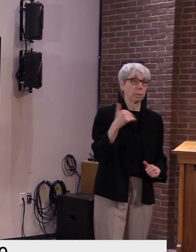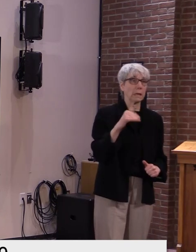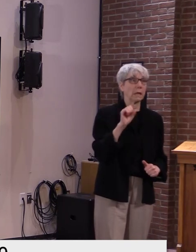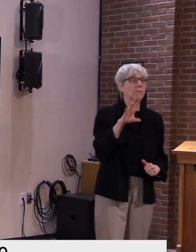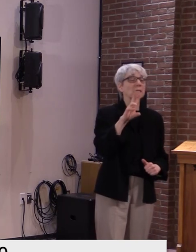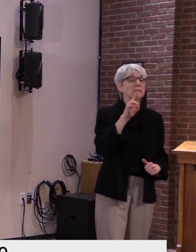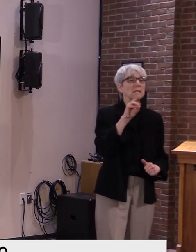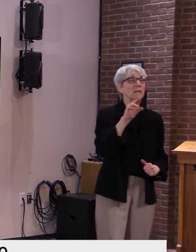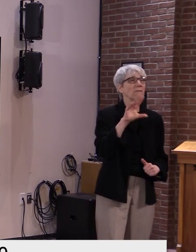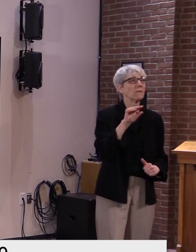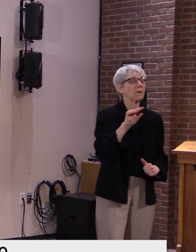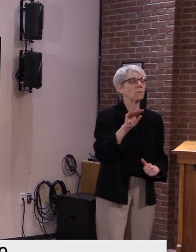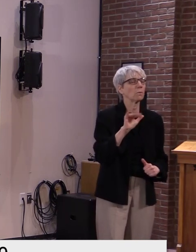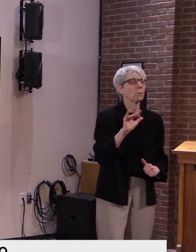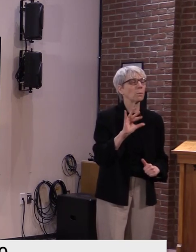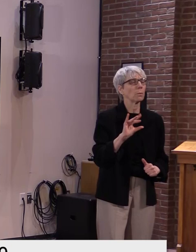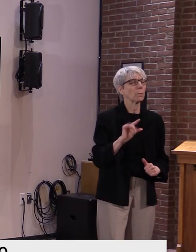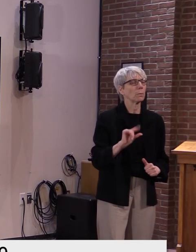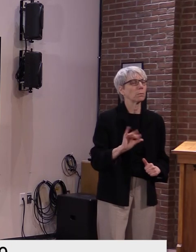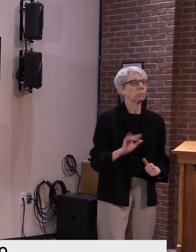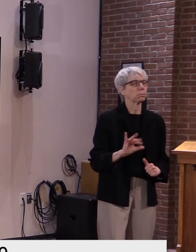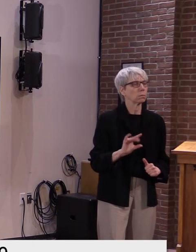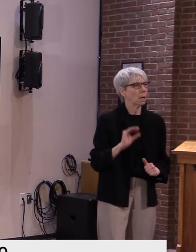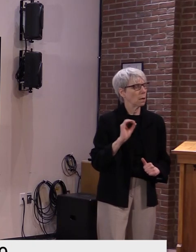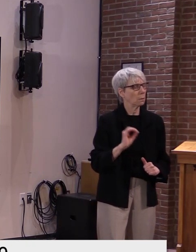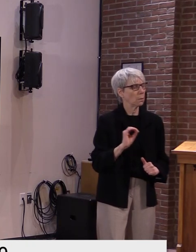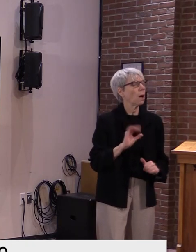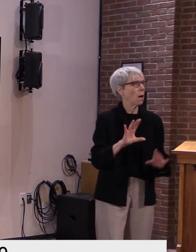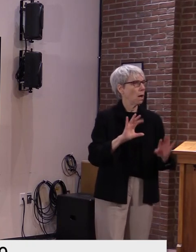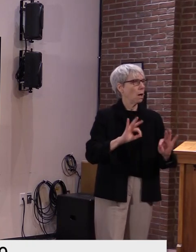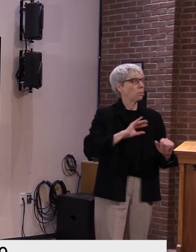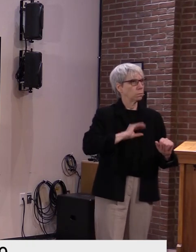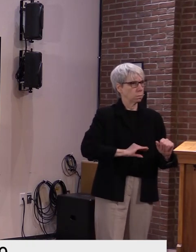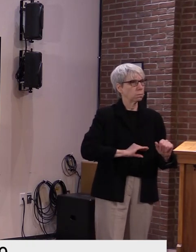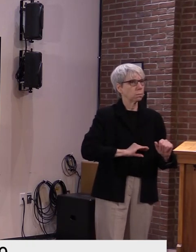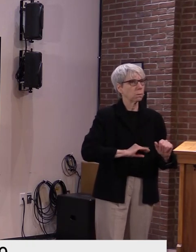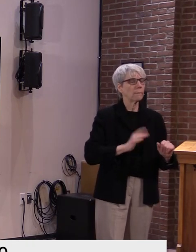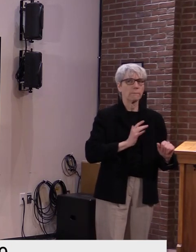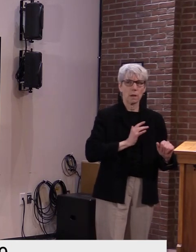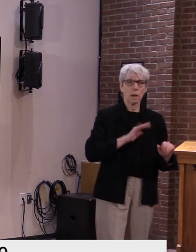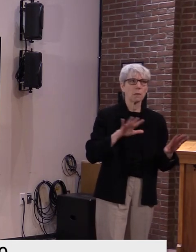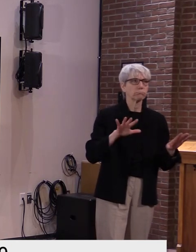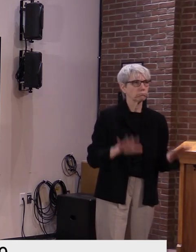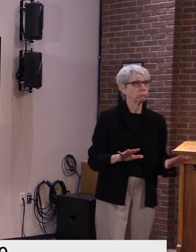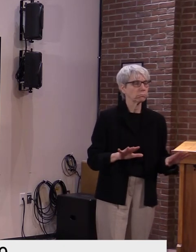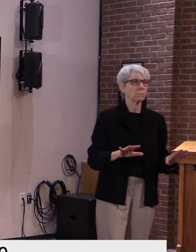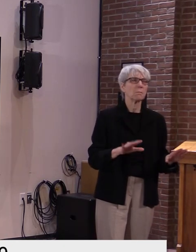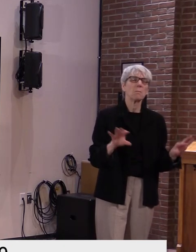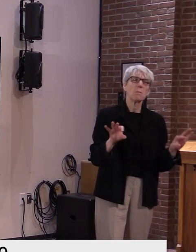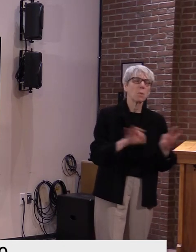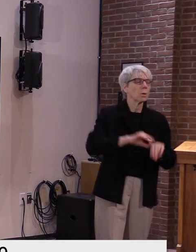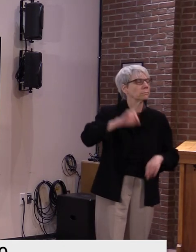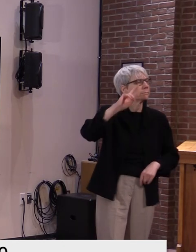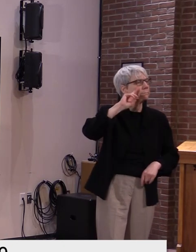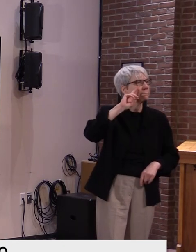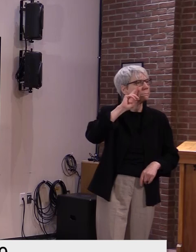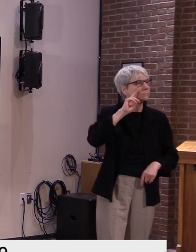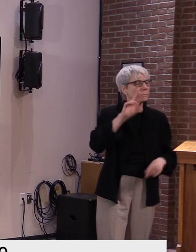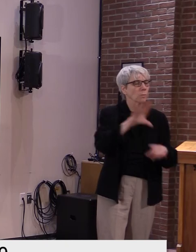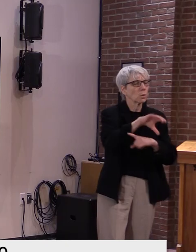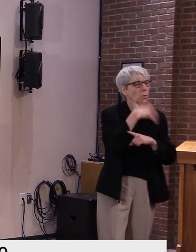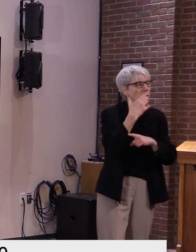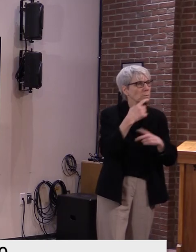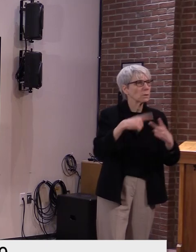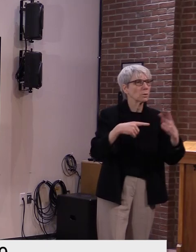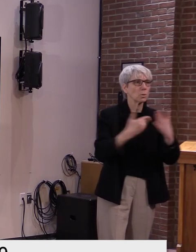all. That we can continue down this path. We really want to get beyond Christmas and New Year's. Those